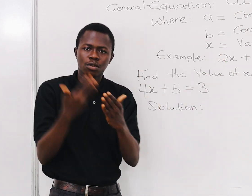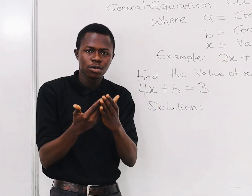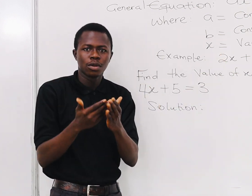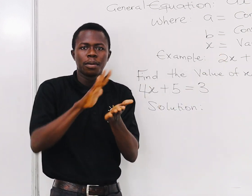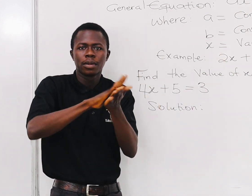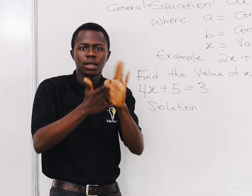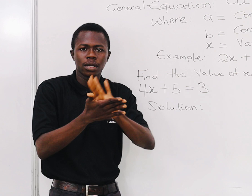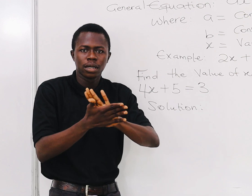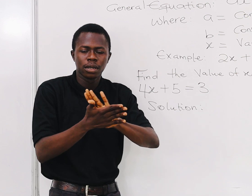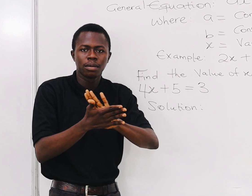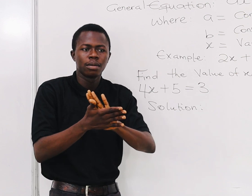negative